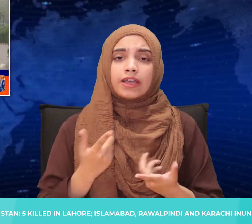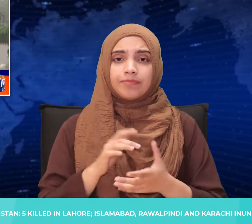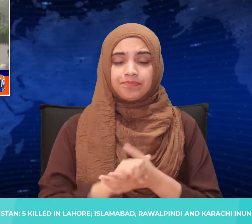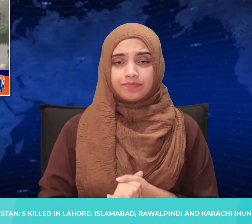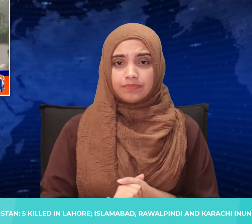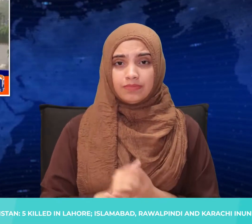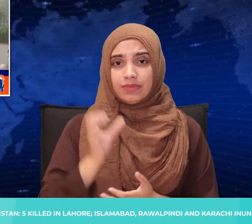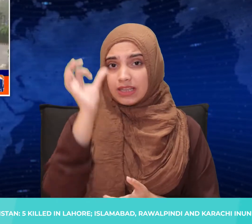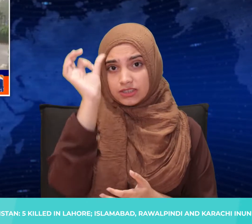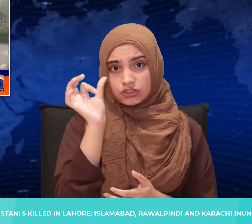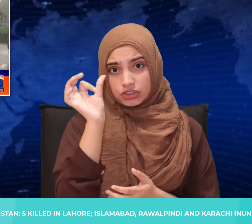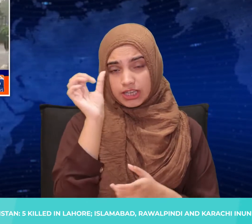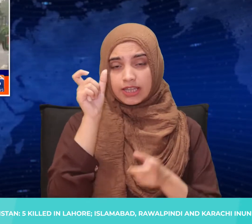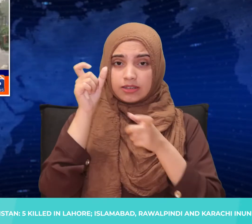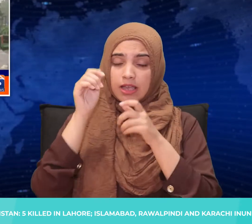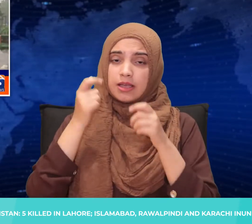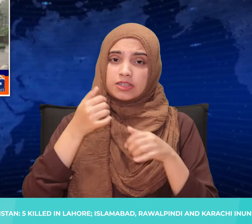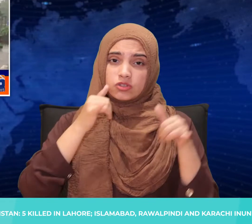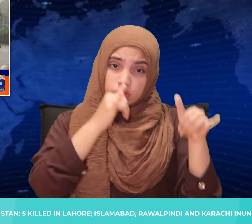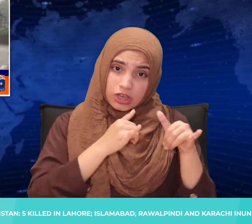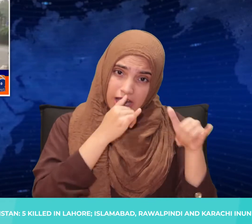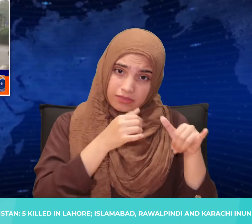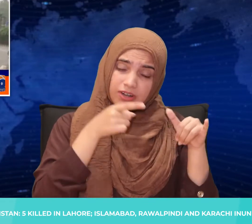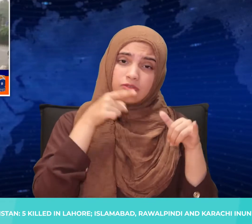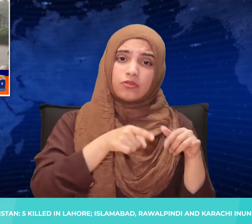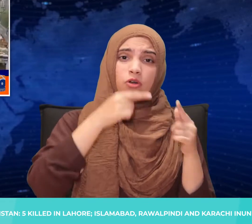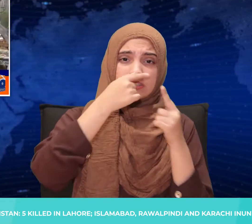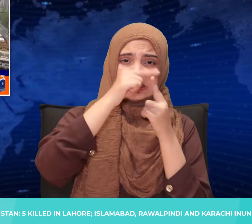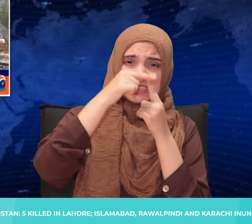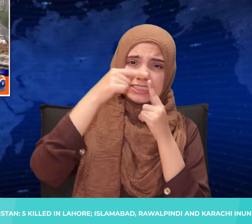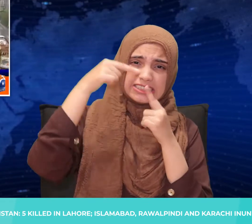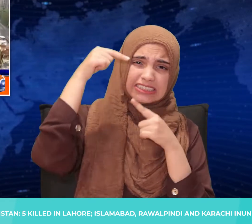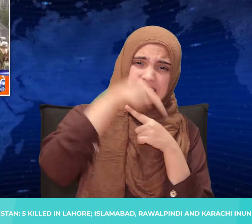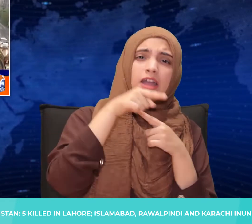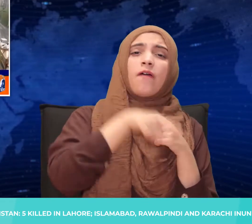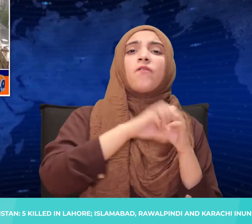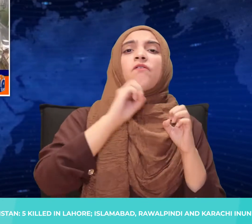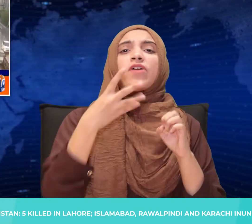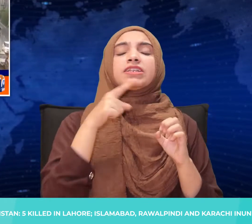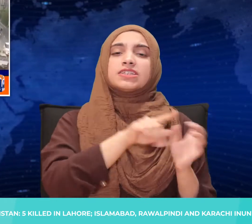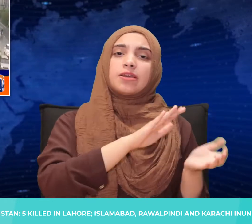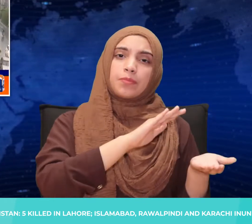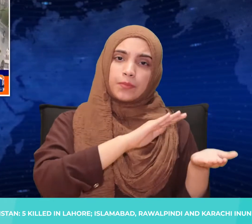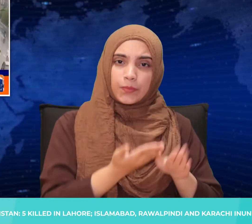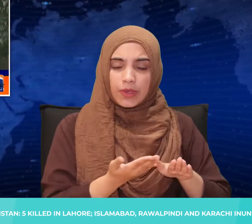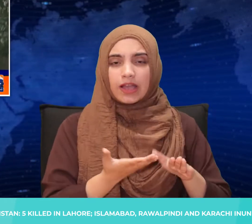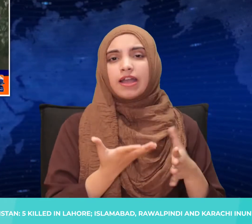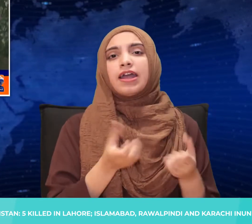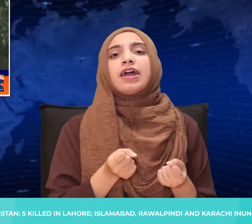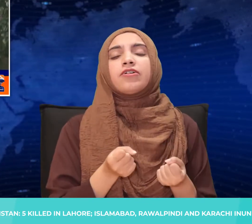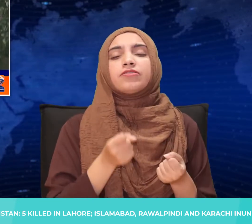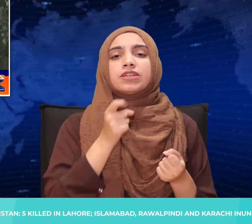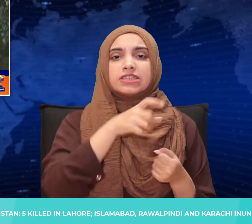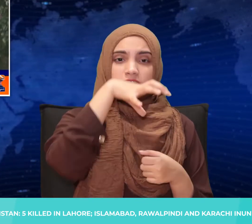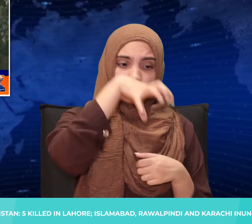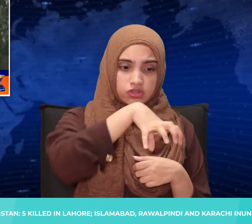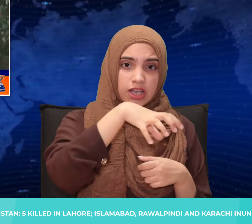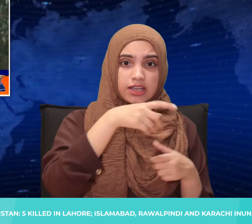Meanwhile, 6 animals were also killed due to electrocution and lightning strikes in Sherakot,